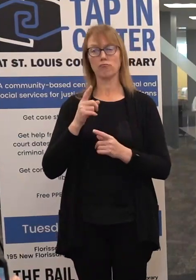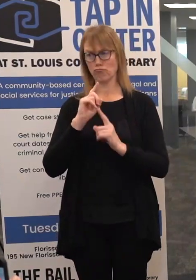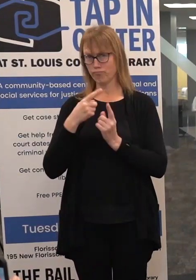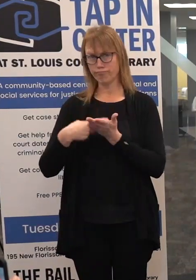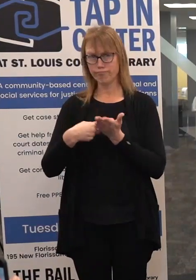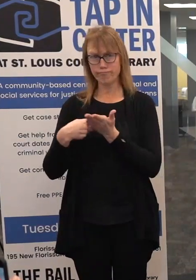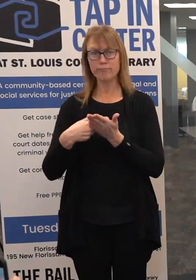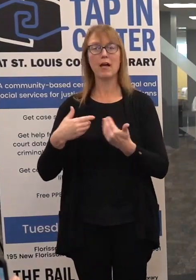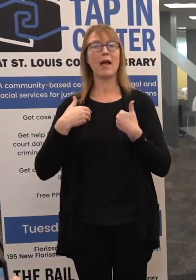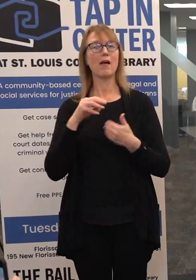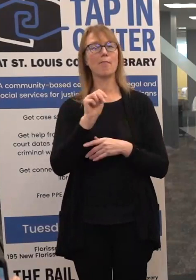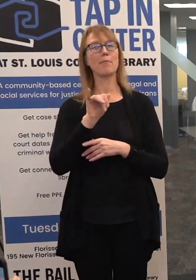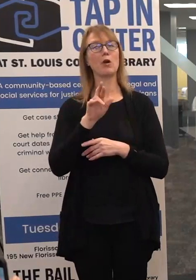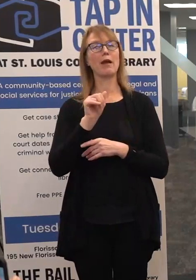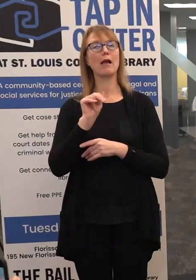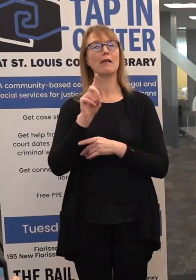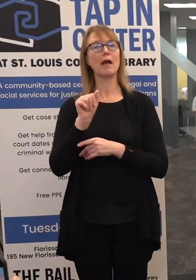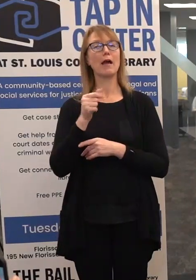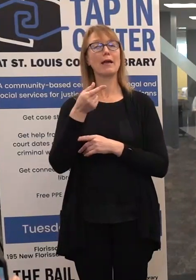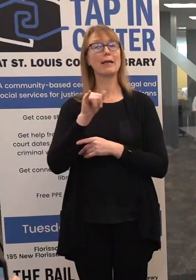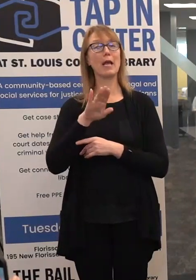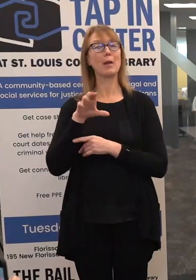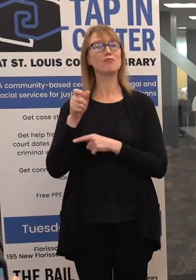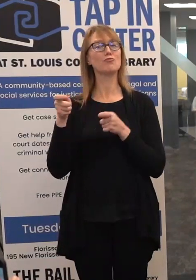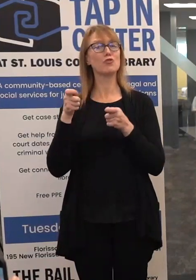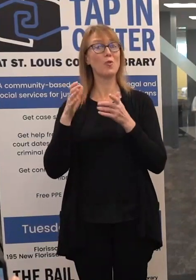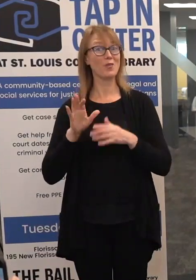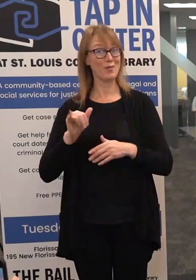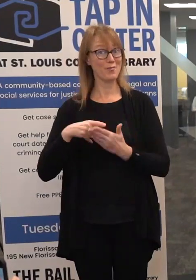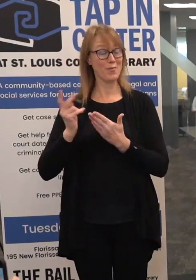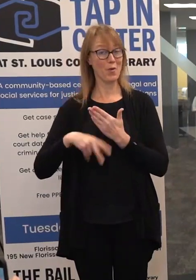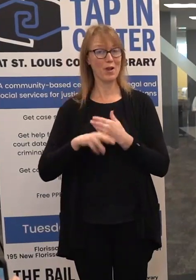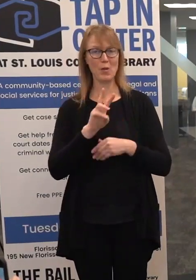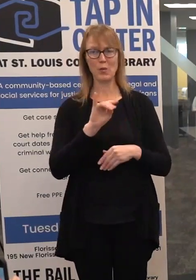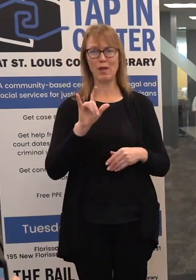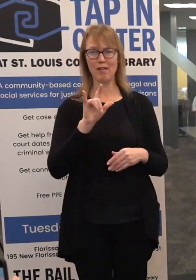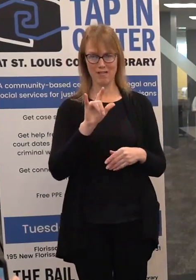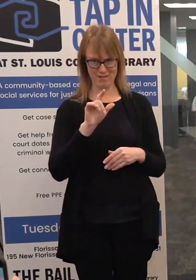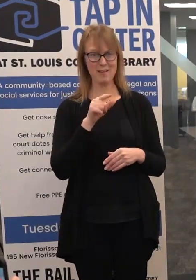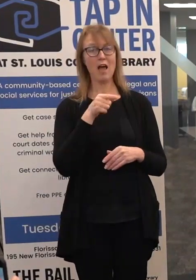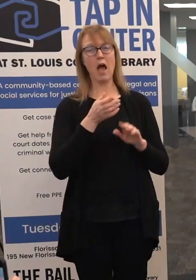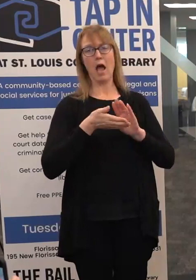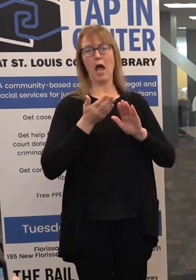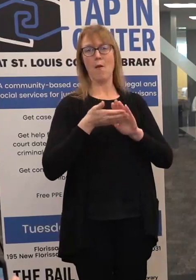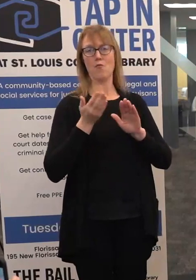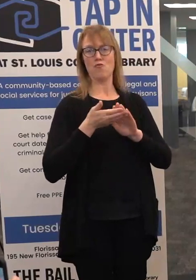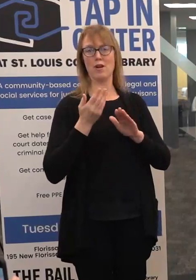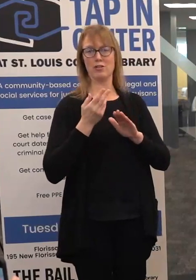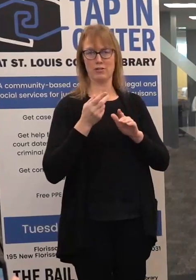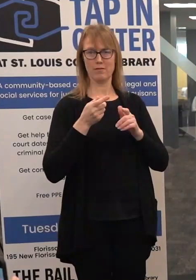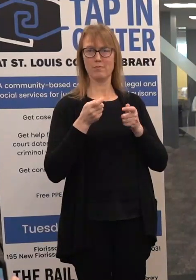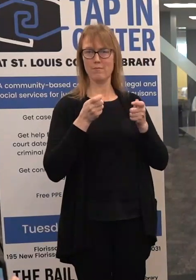are Miranda Gibbs, Director of the Tappan Center, and Will Newsom, Operations Manager for the Bail Project here in